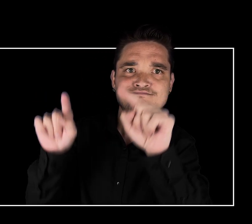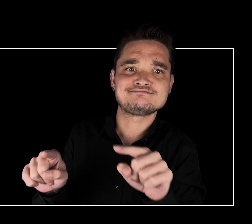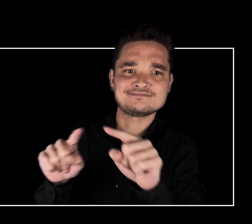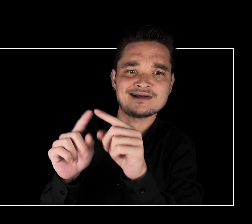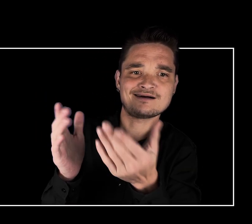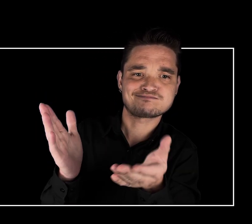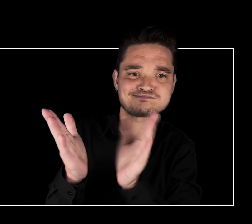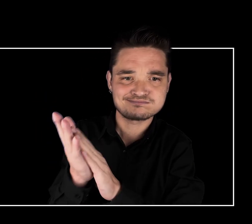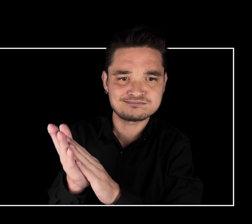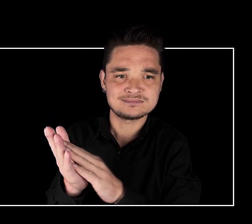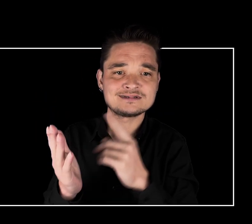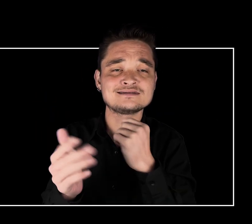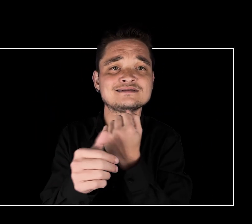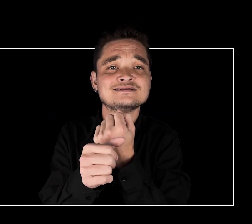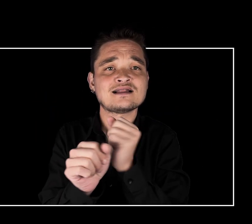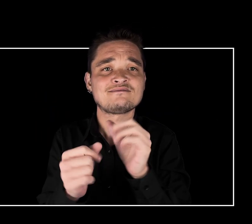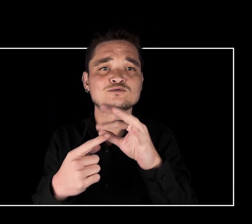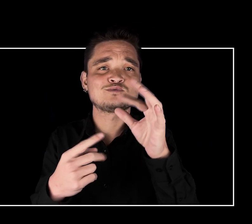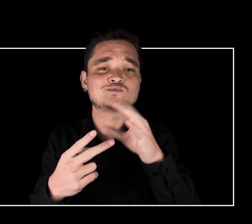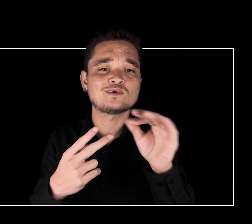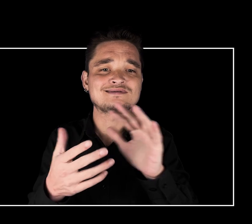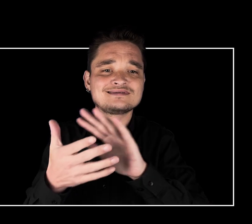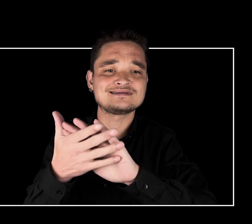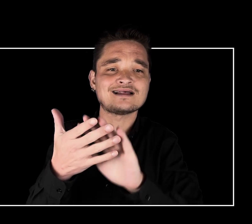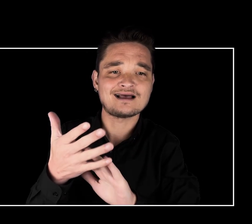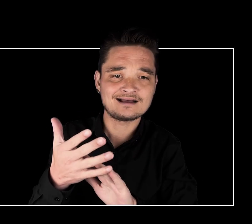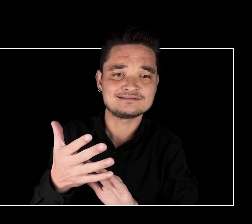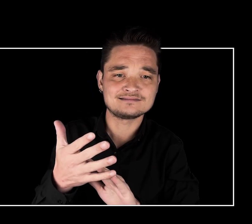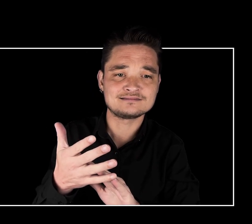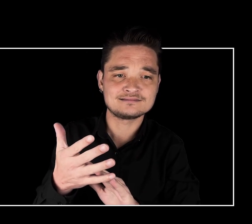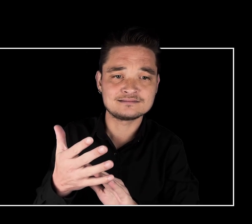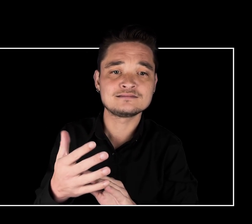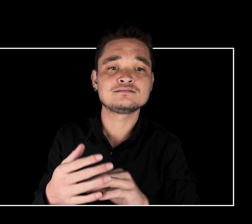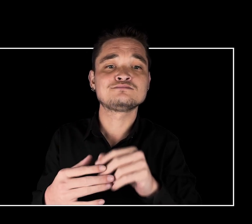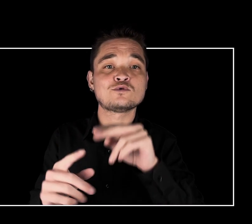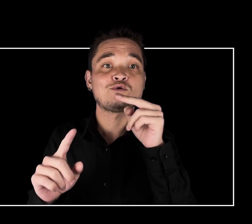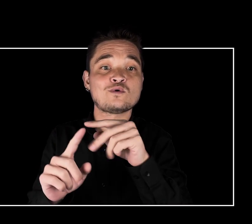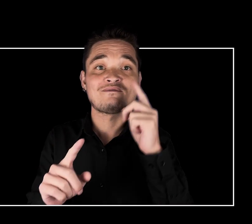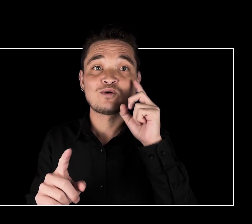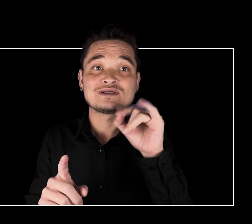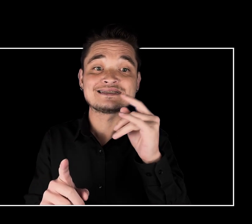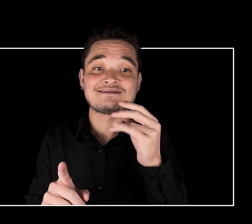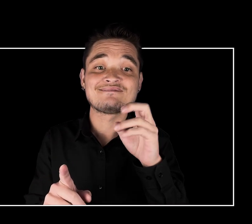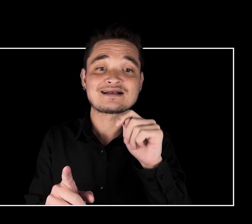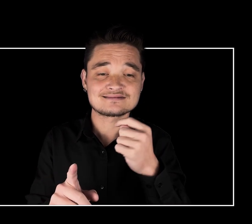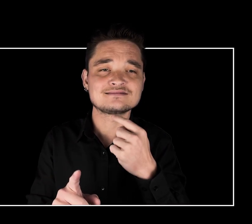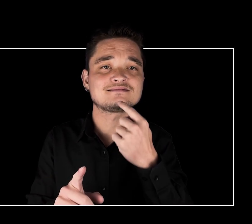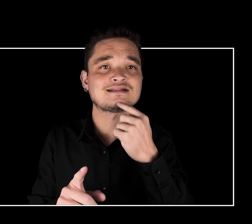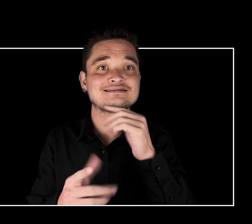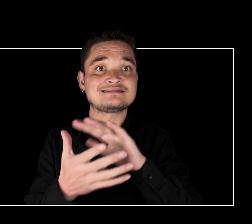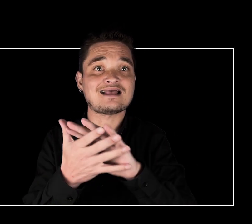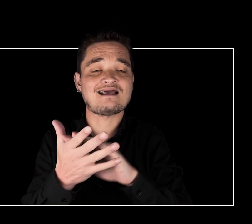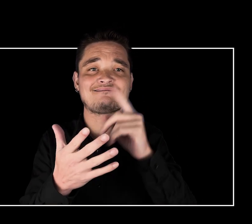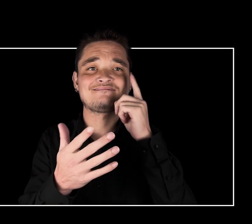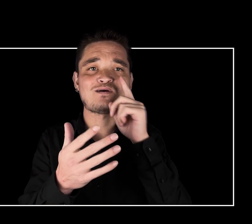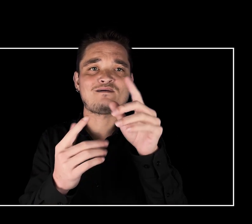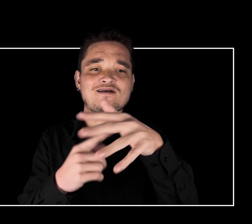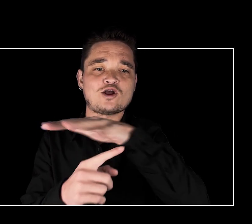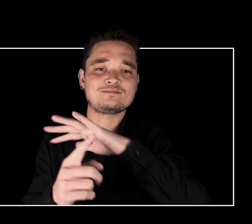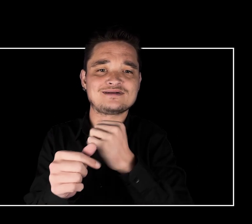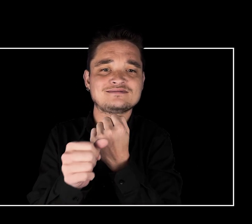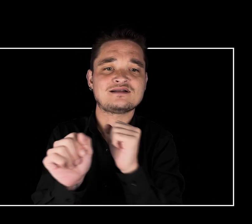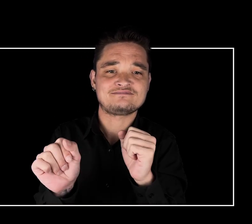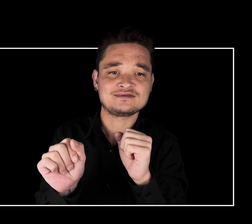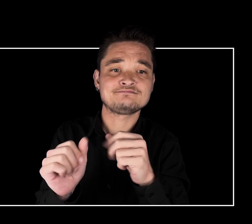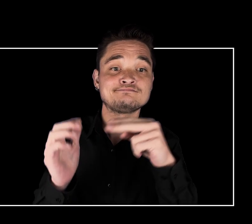or Safe Choice logos. Look for disinfectants with the Design for the Environment logo. If you don't